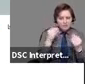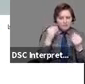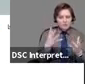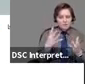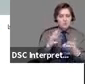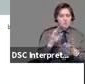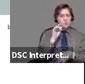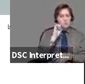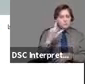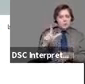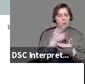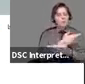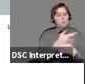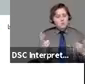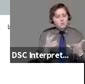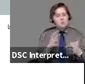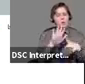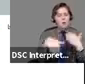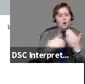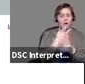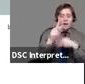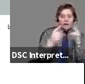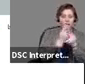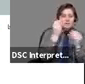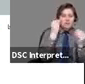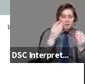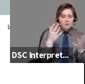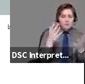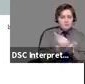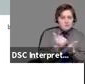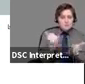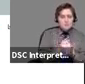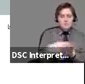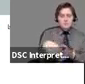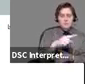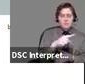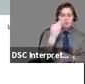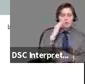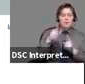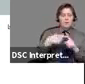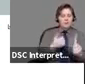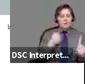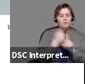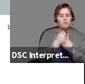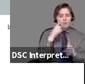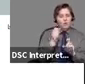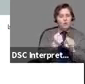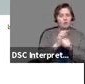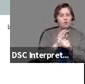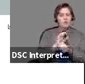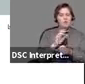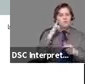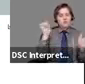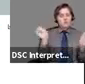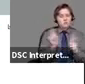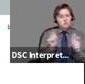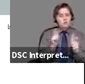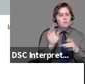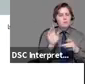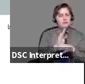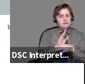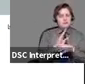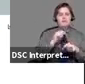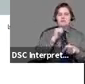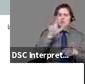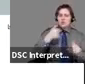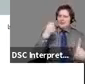share tools, resources, and all kinds of information about the impact of COVID on small businesses, but not just the impact, but